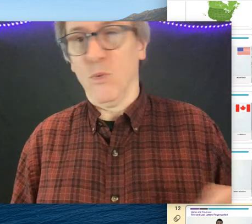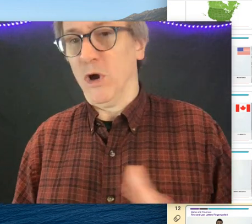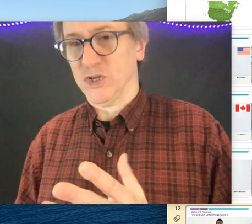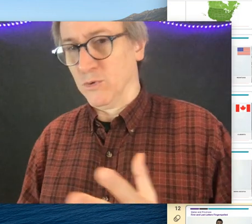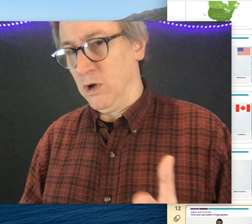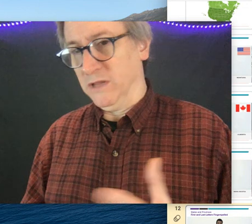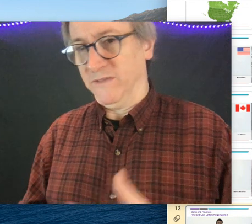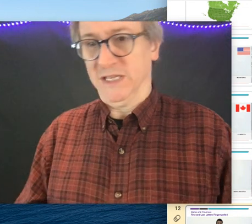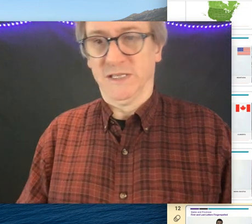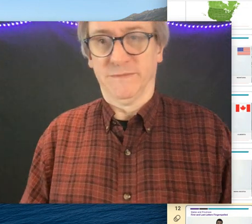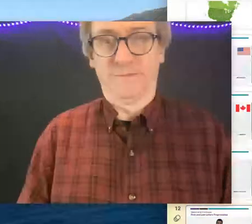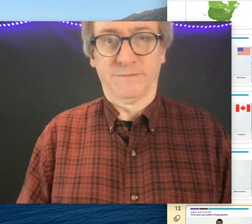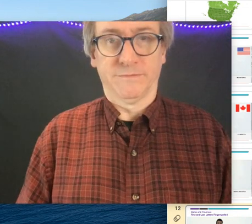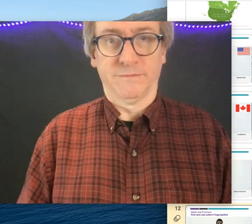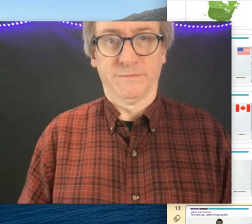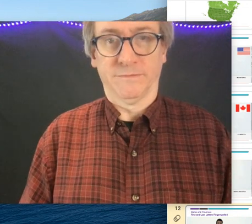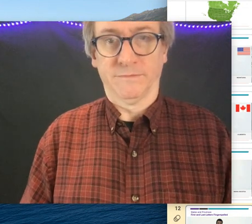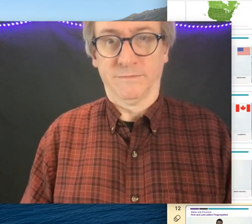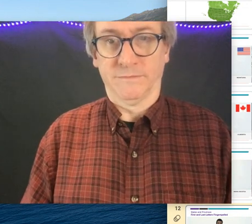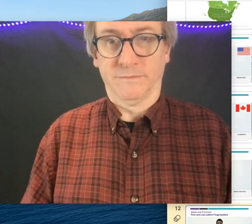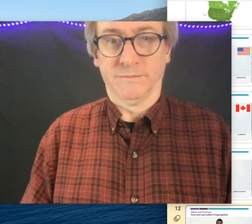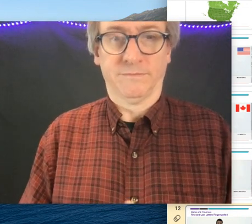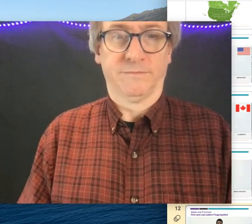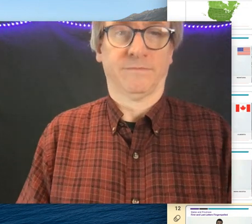And you can watch through all of these.